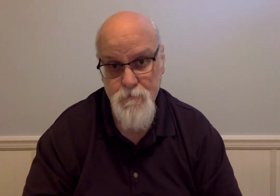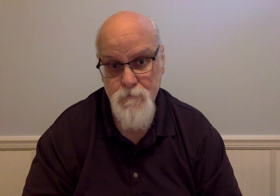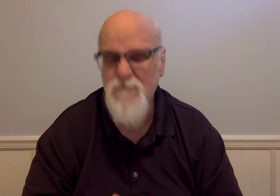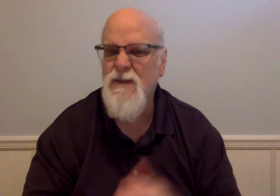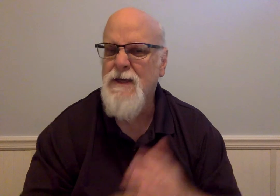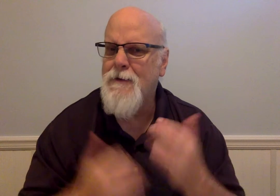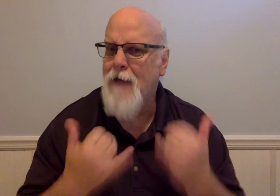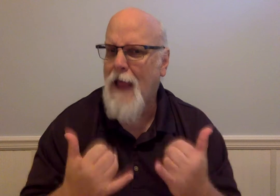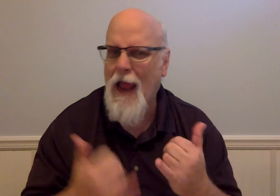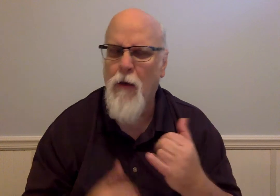sign for parents.